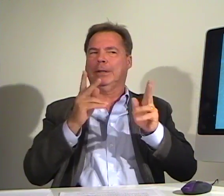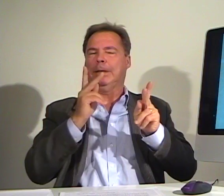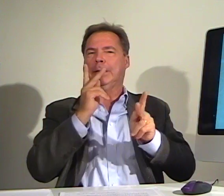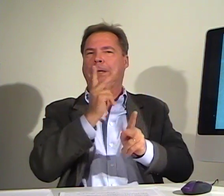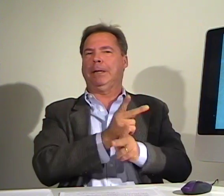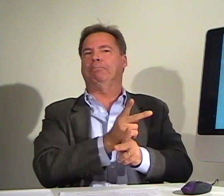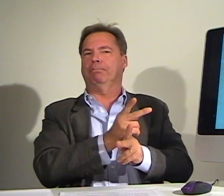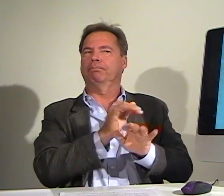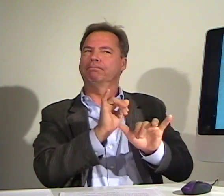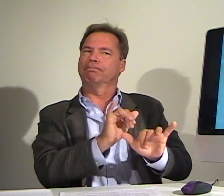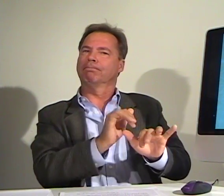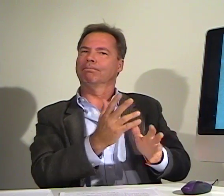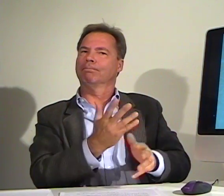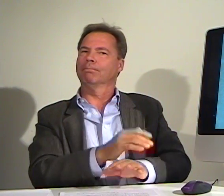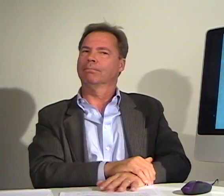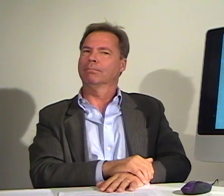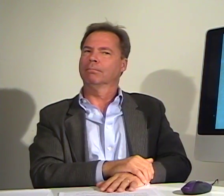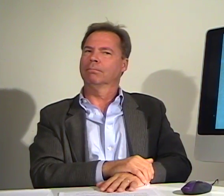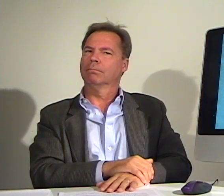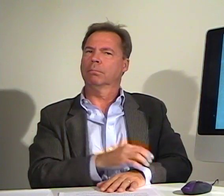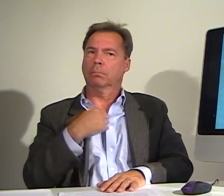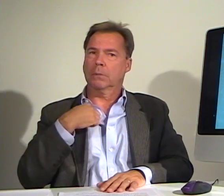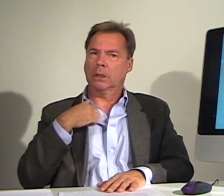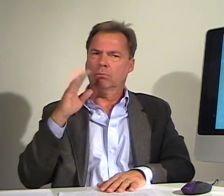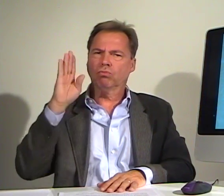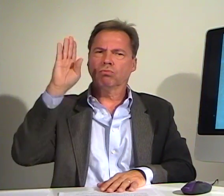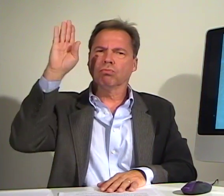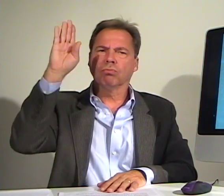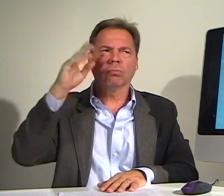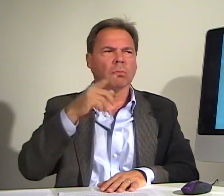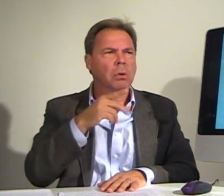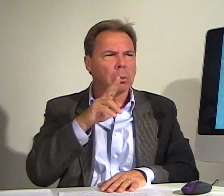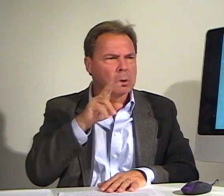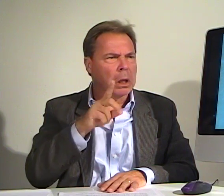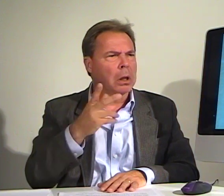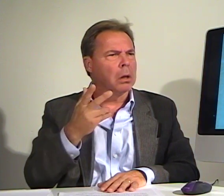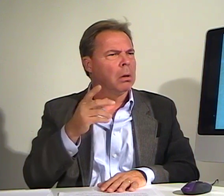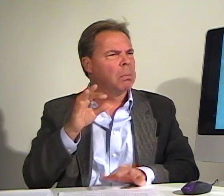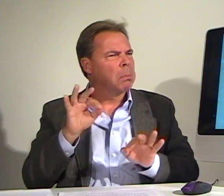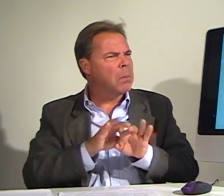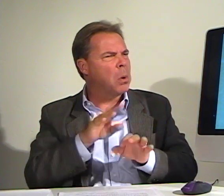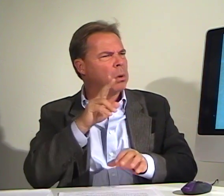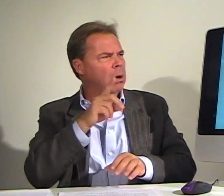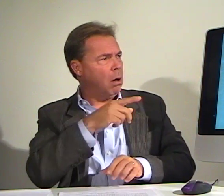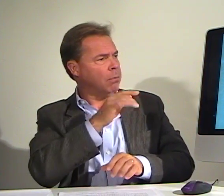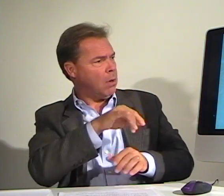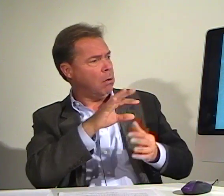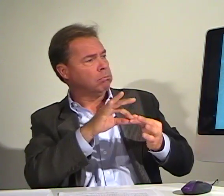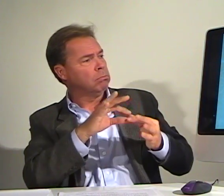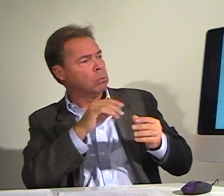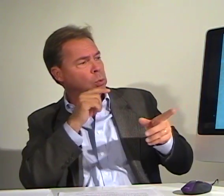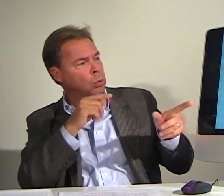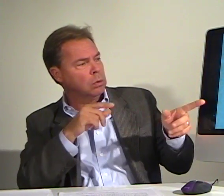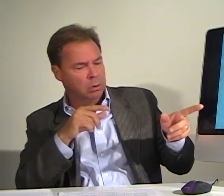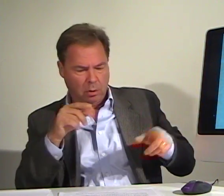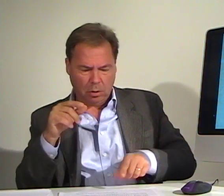So we see the sign language interpreters again used as an accommodation. However, I disagree. I feel that universal design is